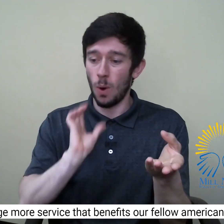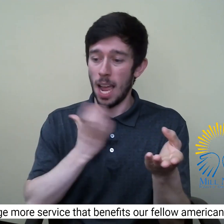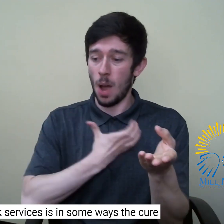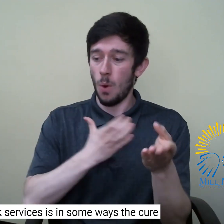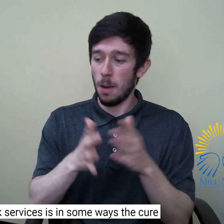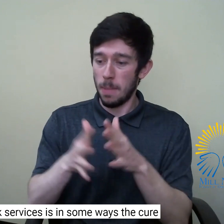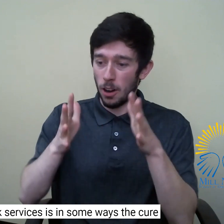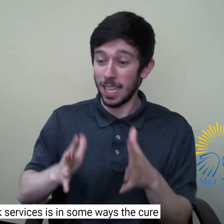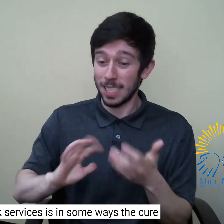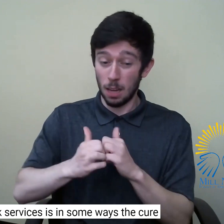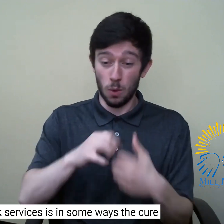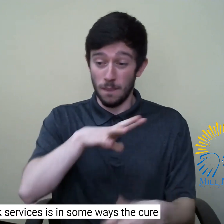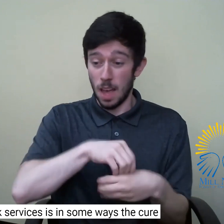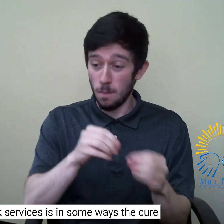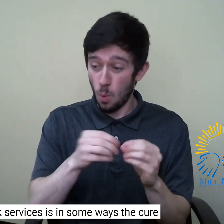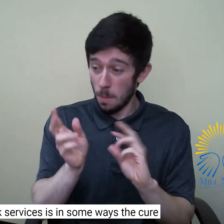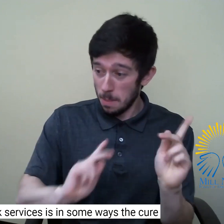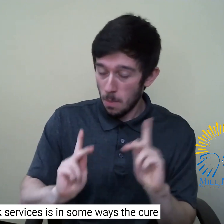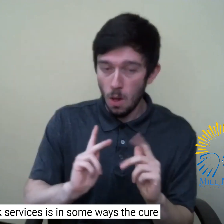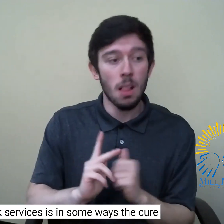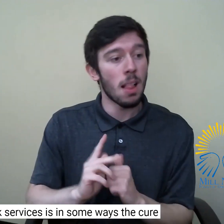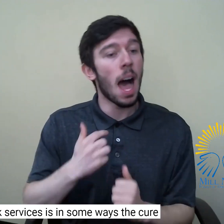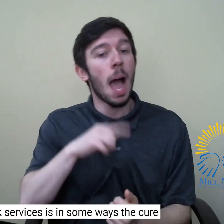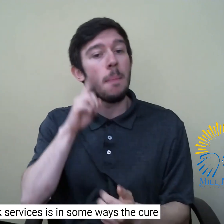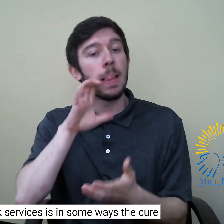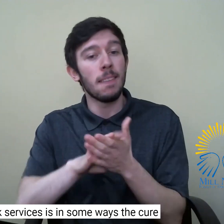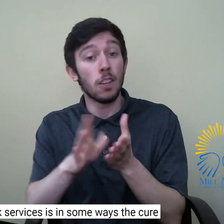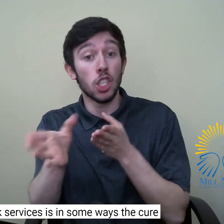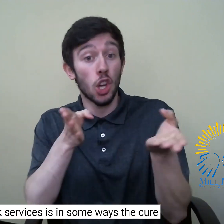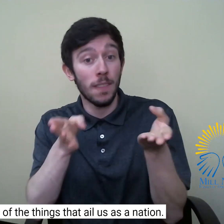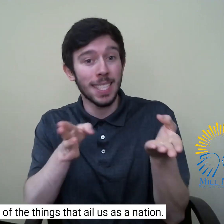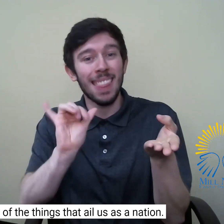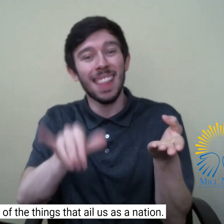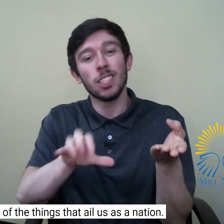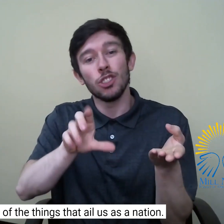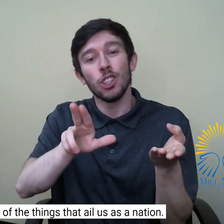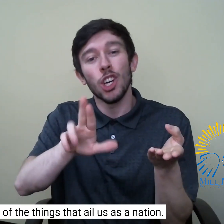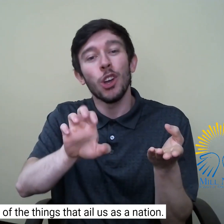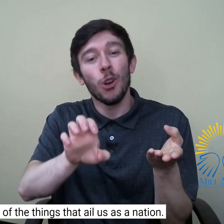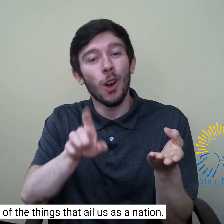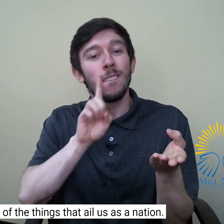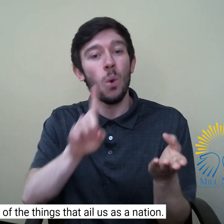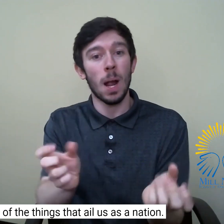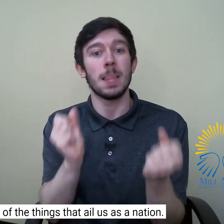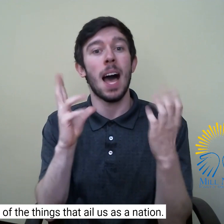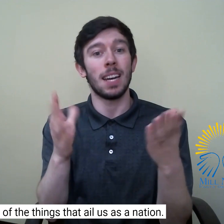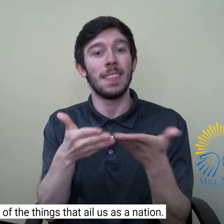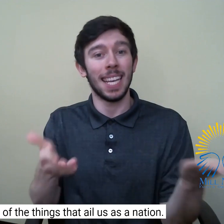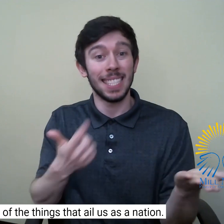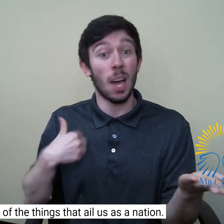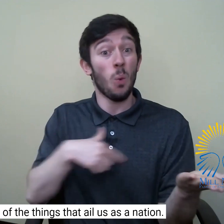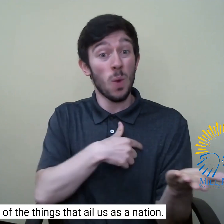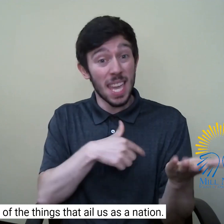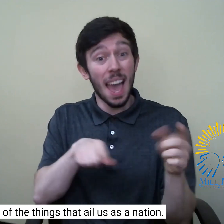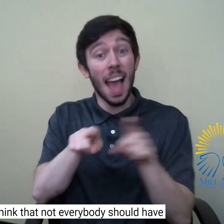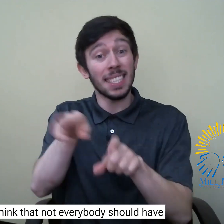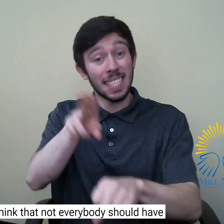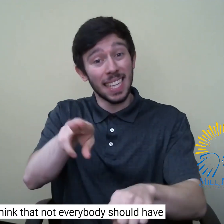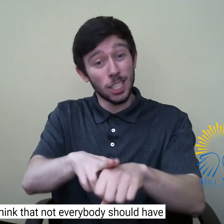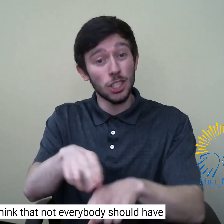I think service is in some ways the cure to a lot of the things that ail us as a nation. And I think that